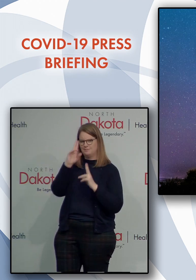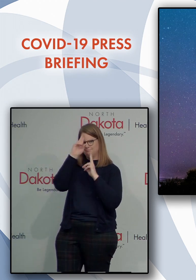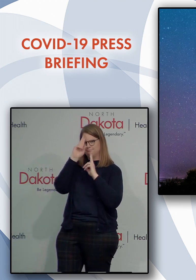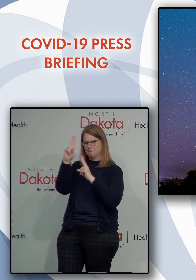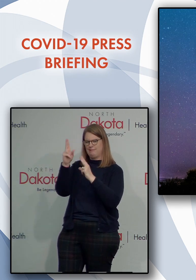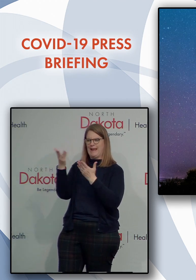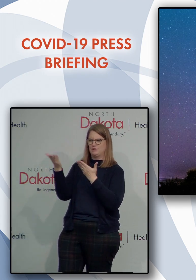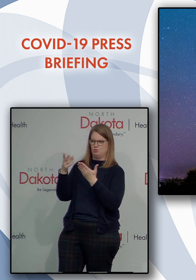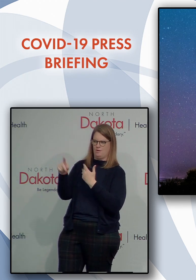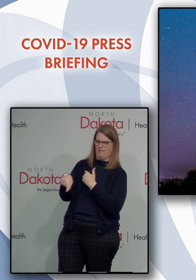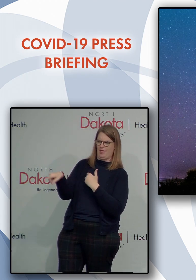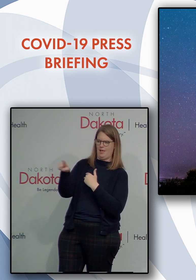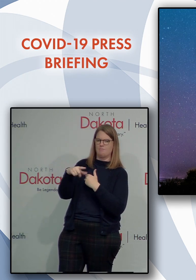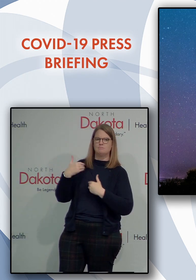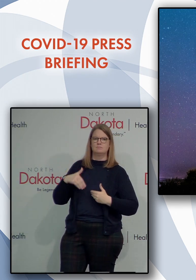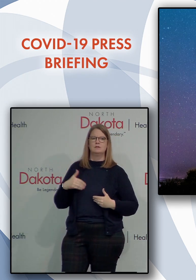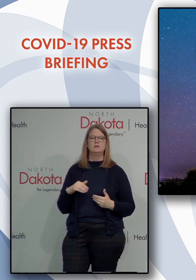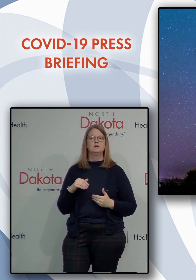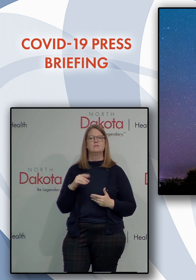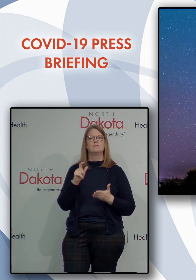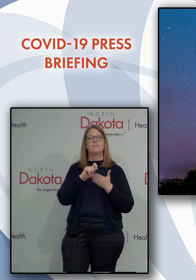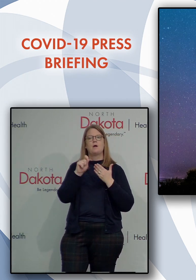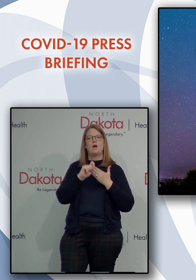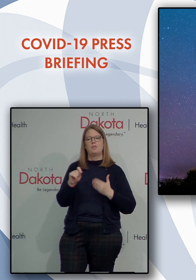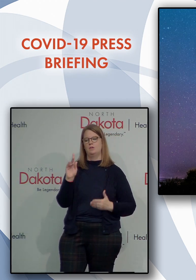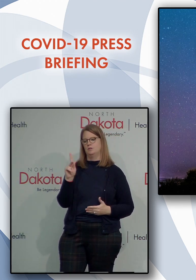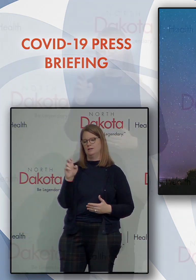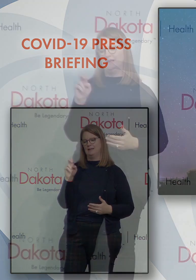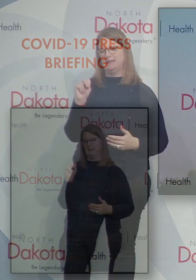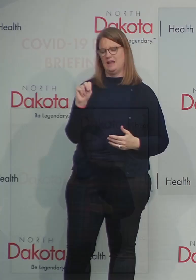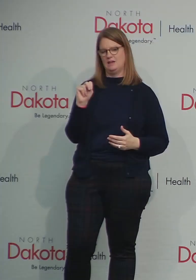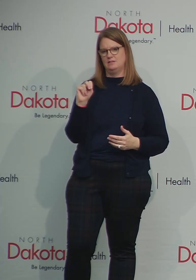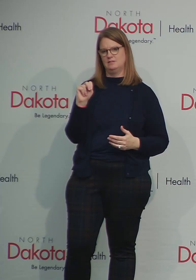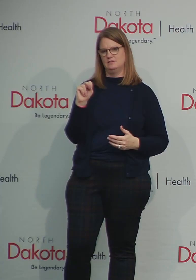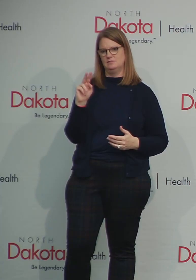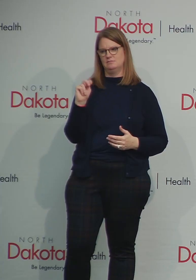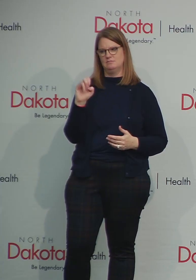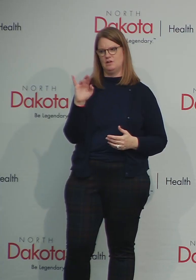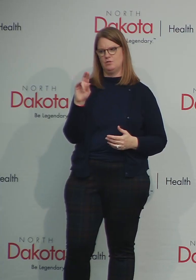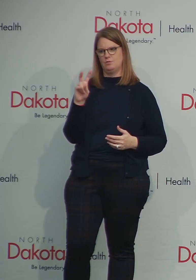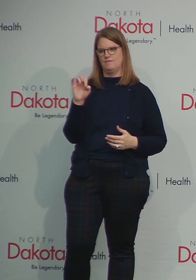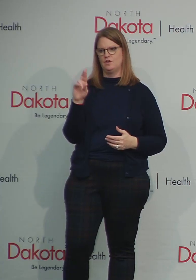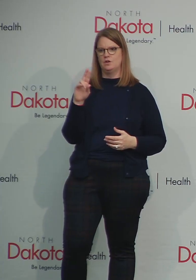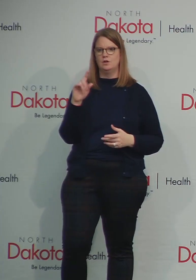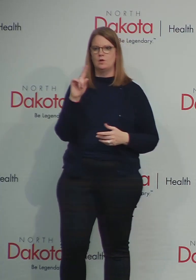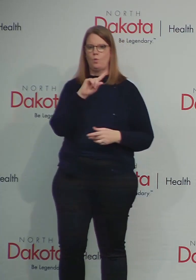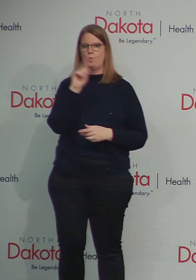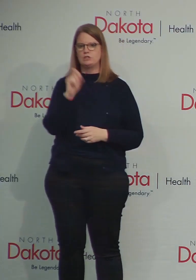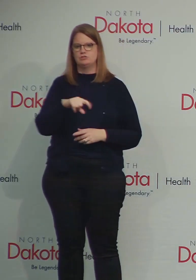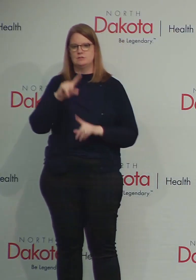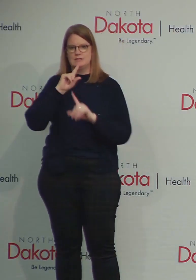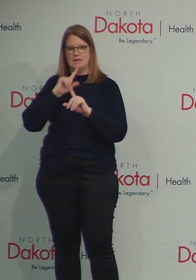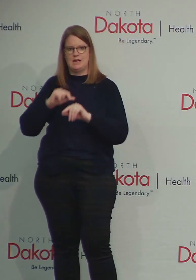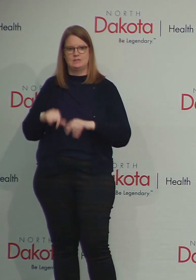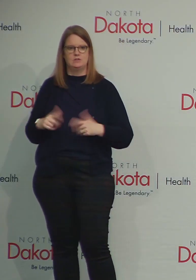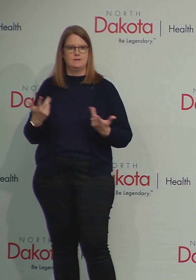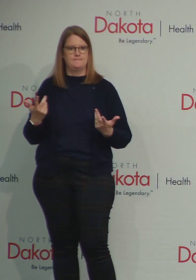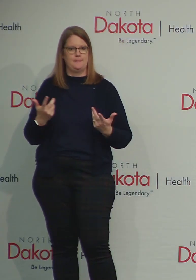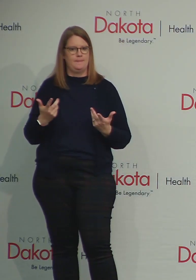for the life they've passed on to us. That's from author Ken Nurburn. With that, we'll move to Q&A, and